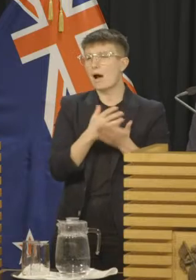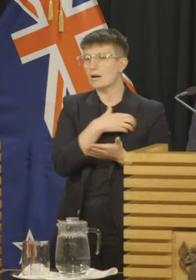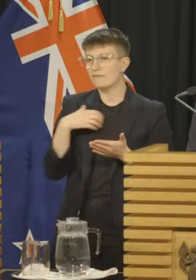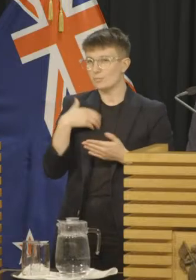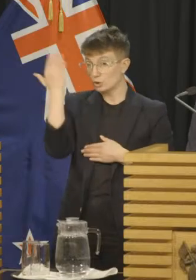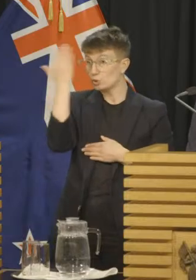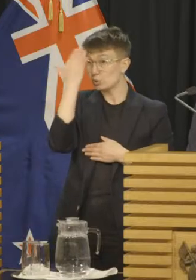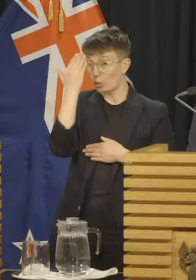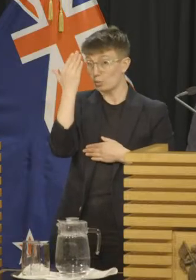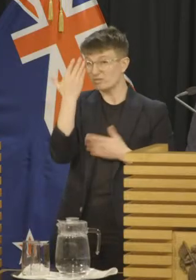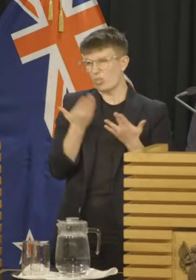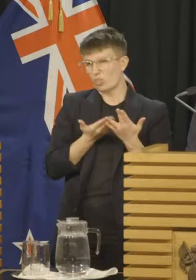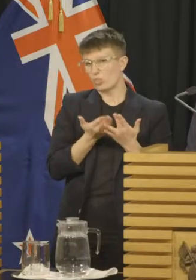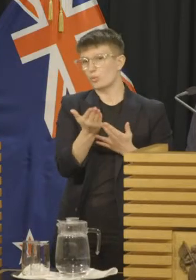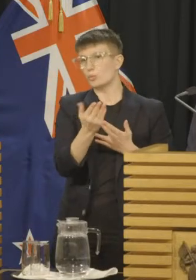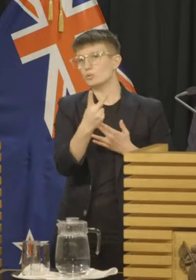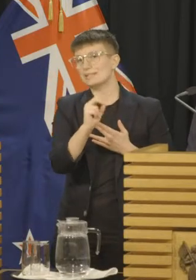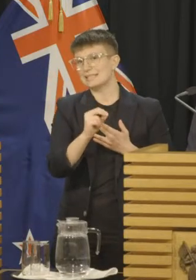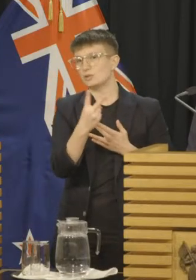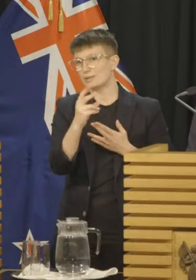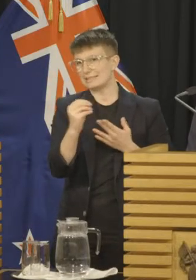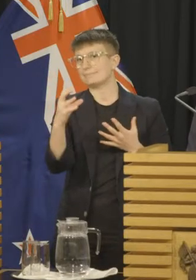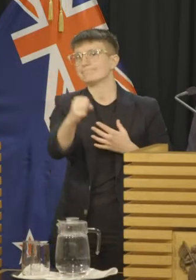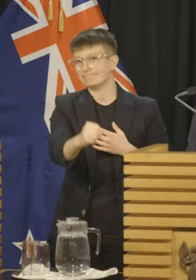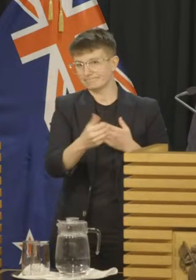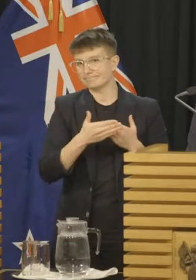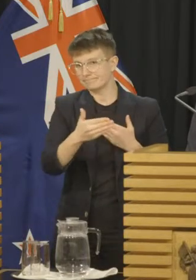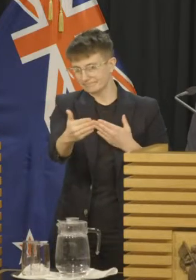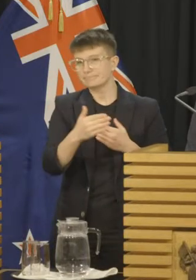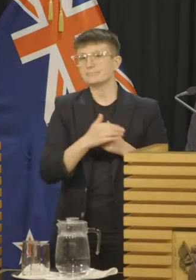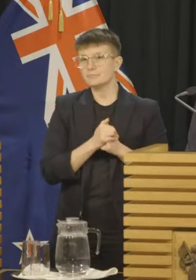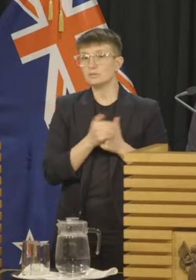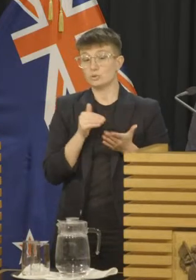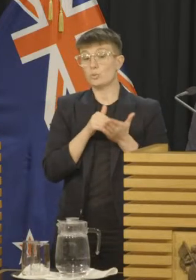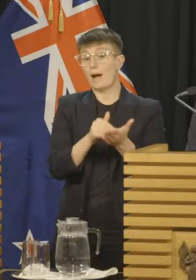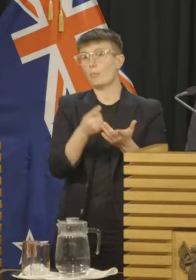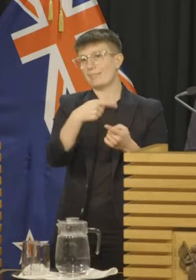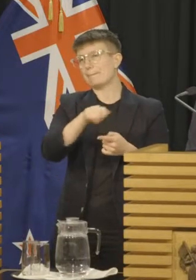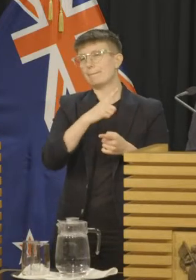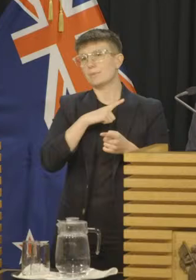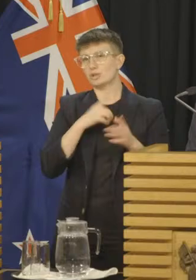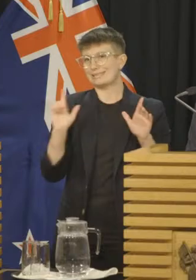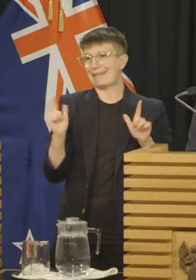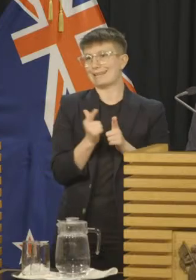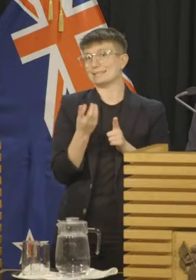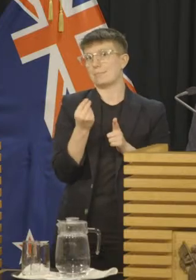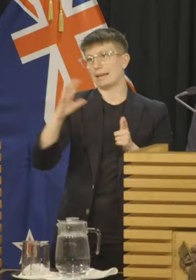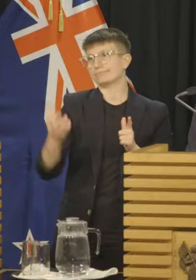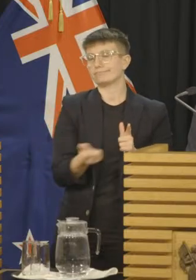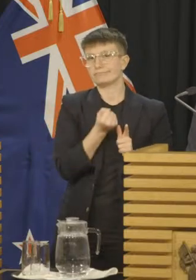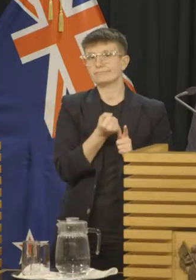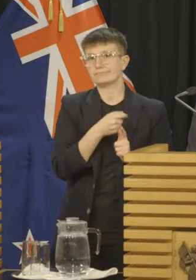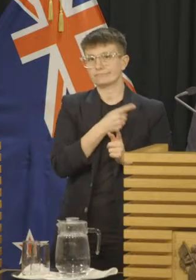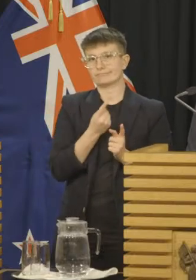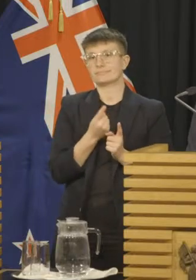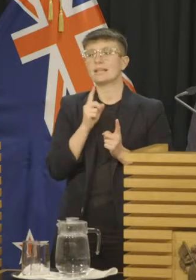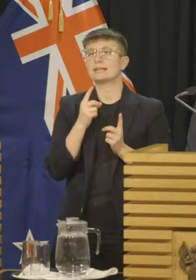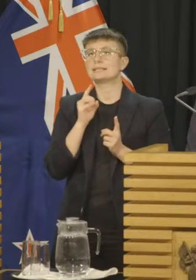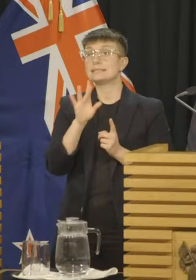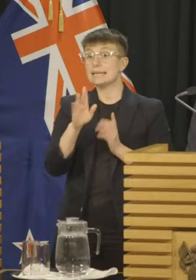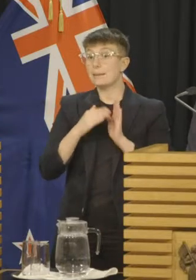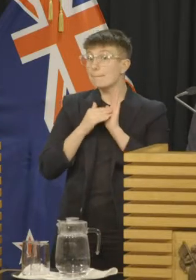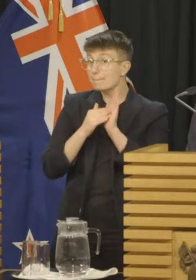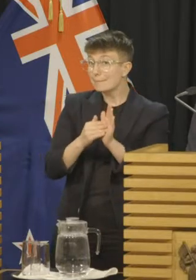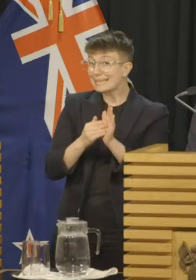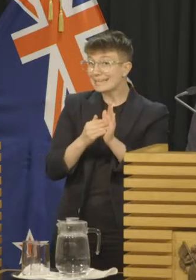year to help them cope with the reduction in revenue. $10 million for private training establishments,